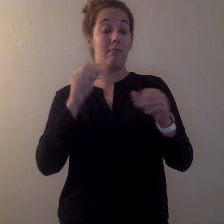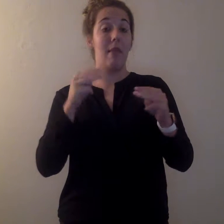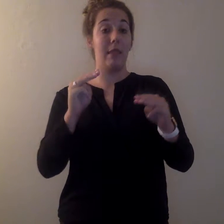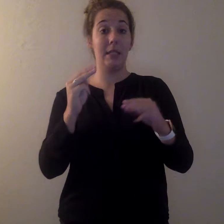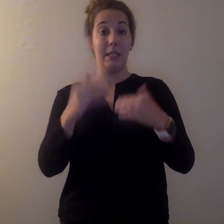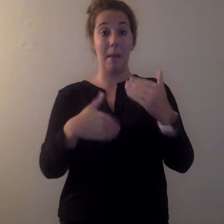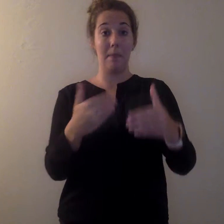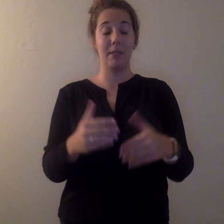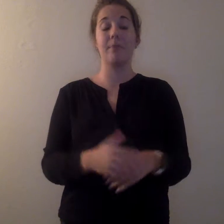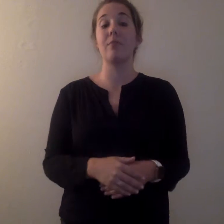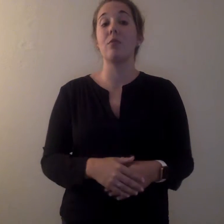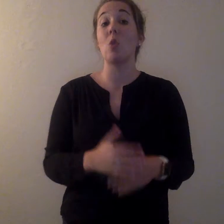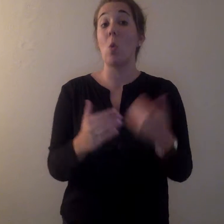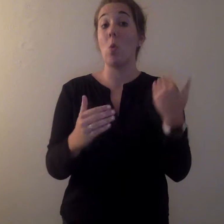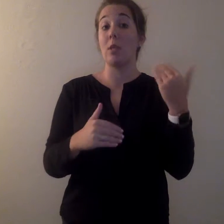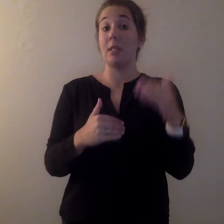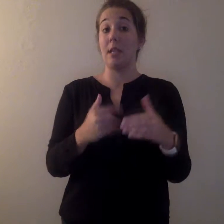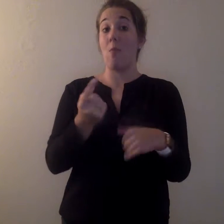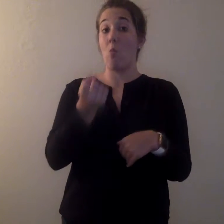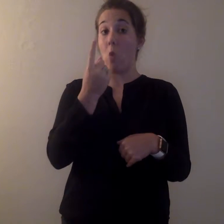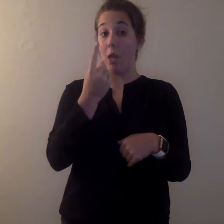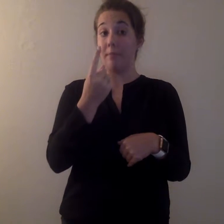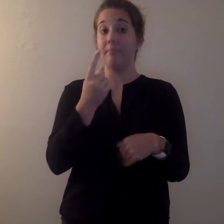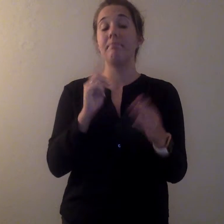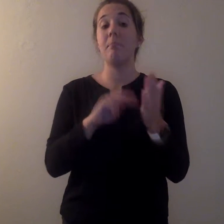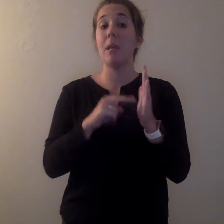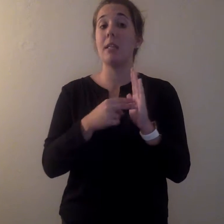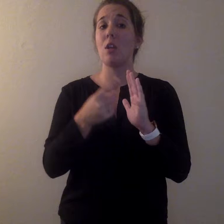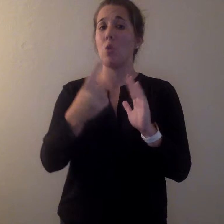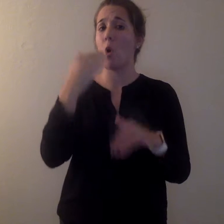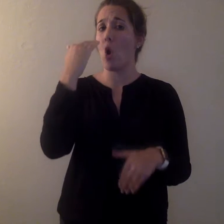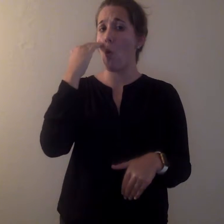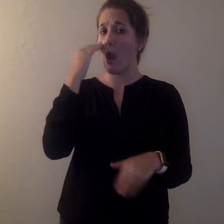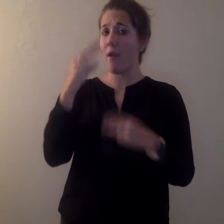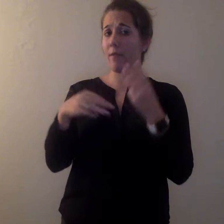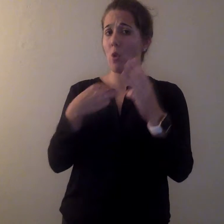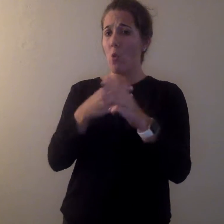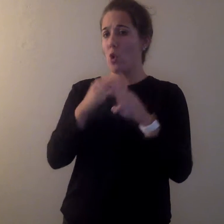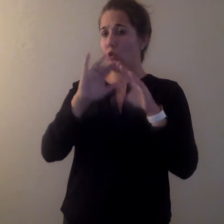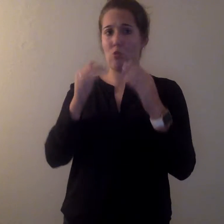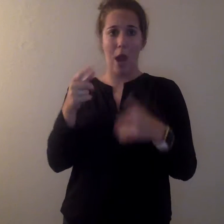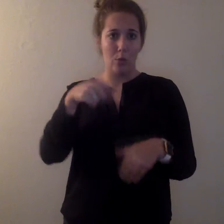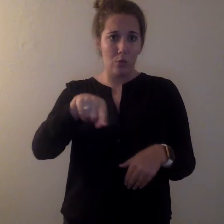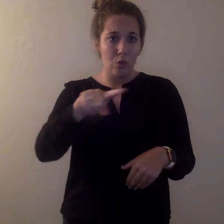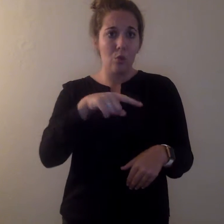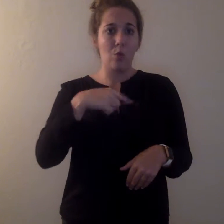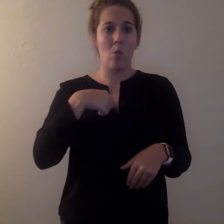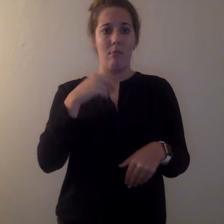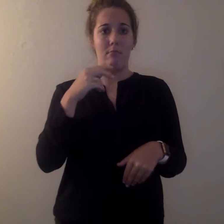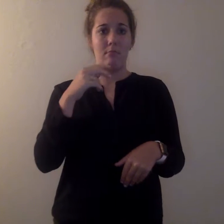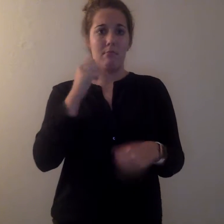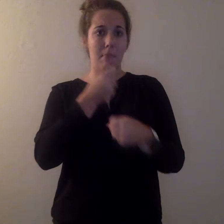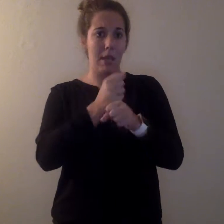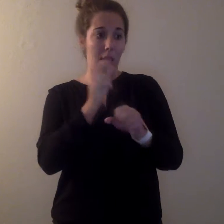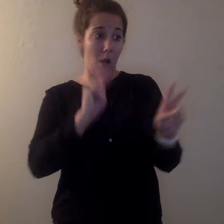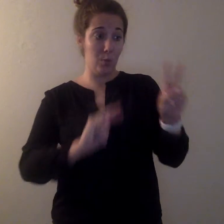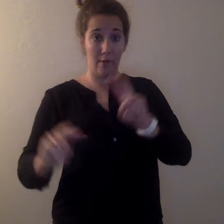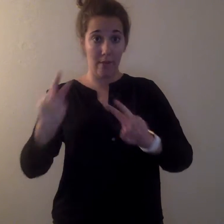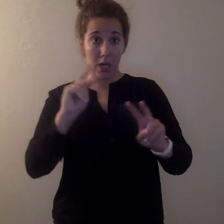So step one means that you're being aware of the world around you, you're making observations, you may come up with a problem that